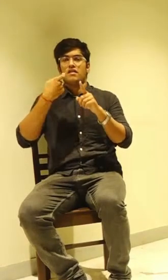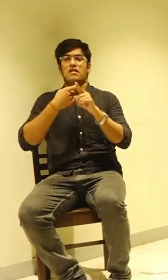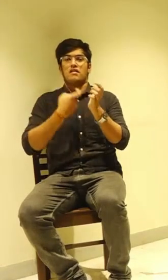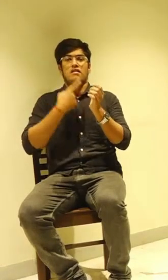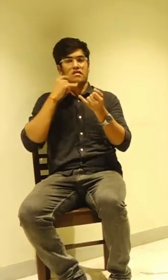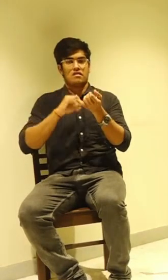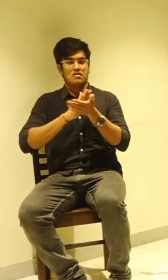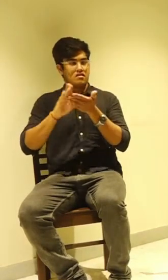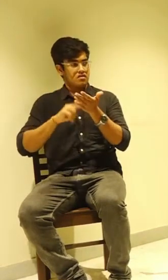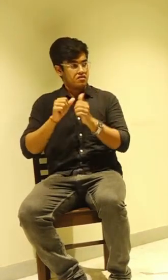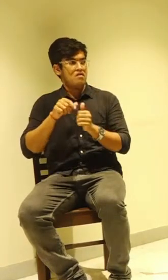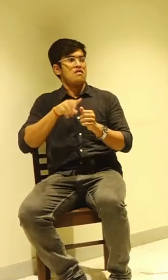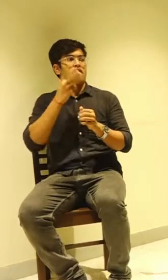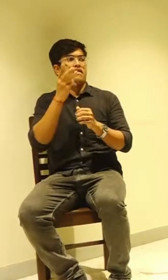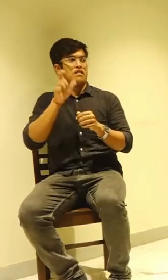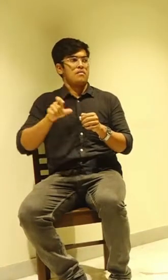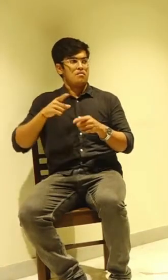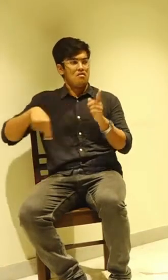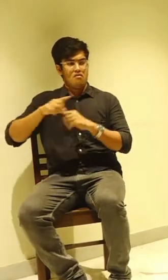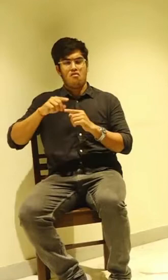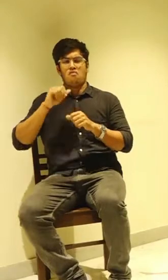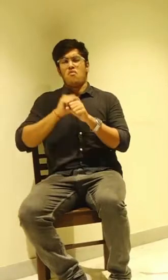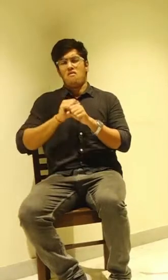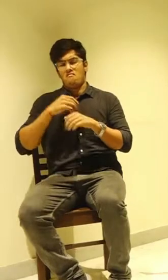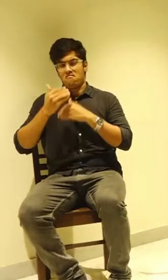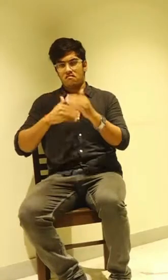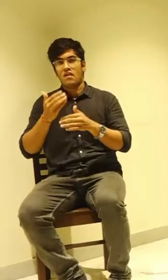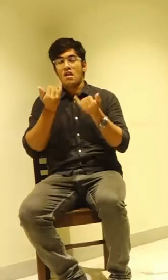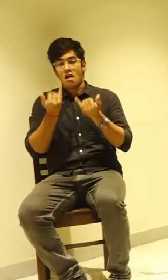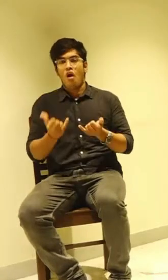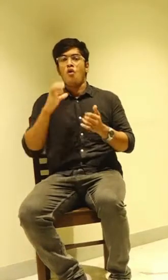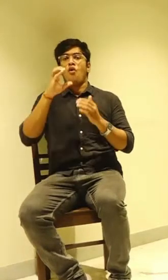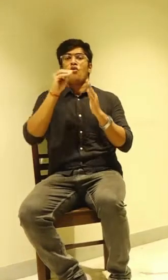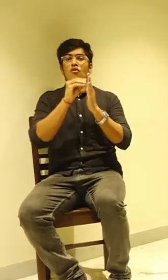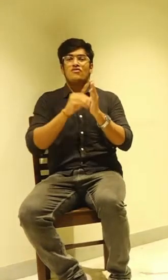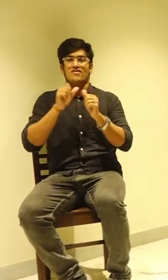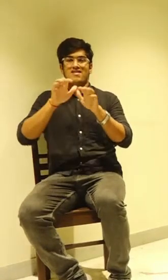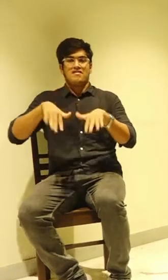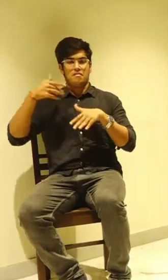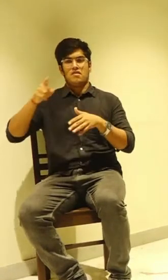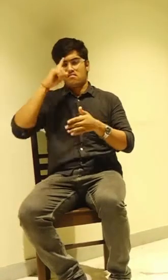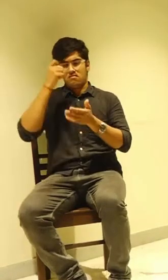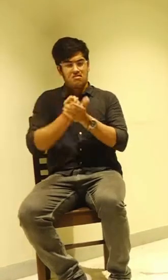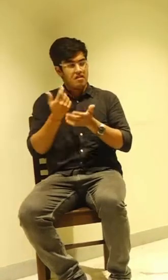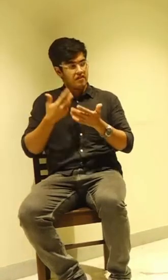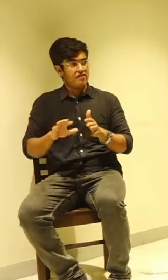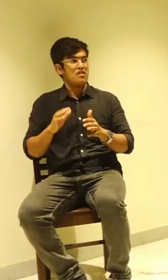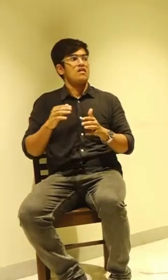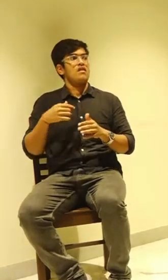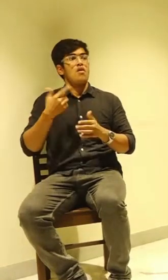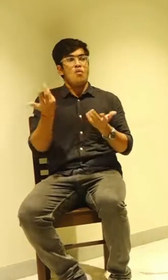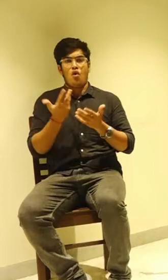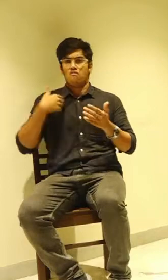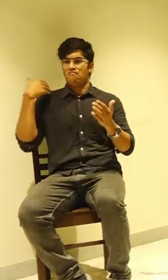after independence, the Constituent Assembly decided, and this is just purely in terms of structure, that what we have been